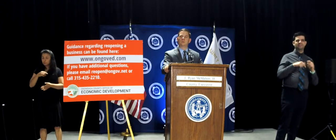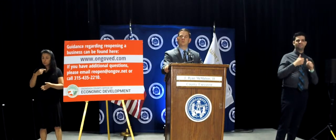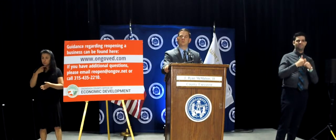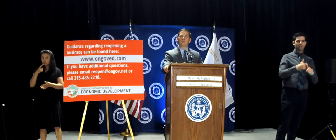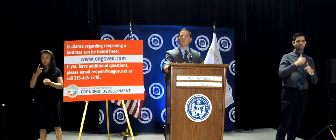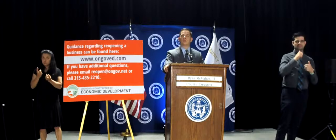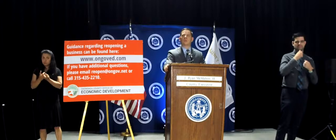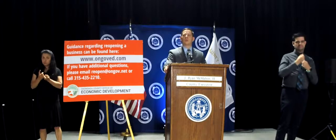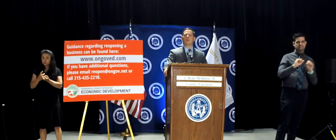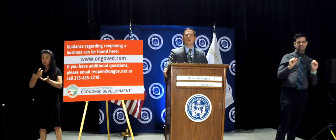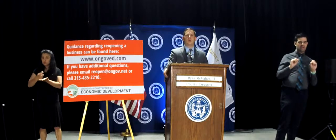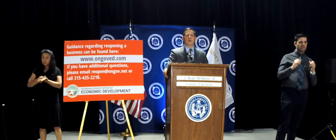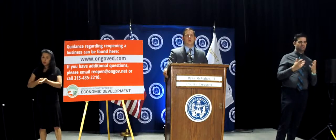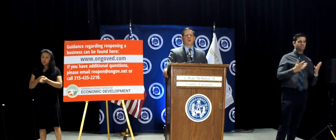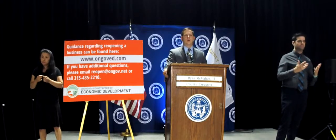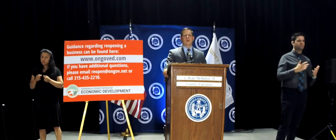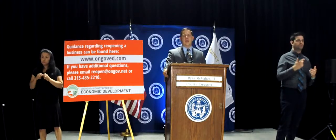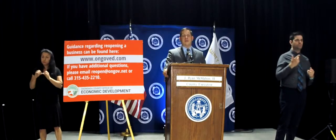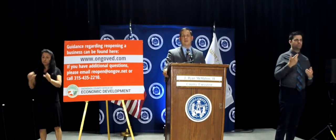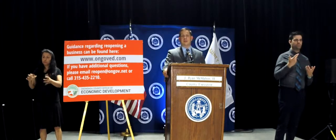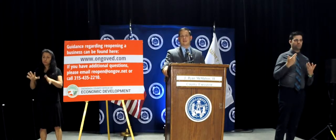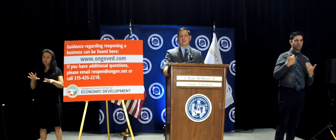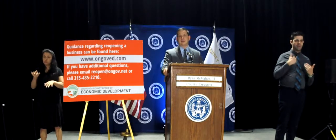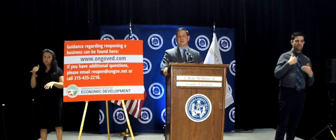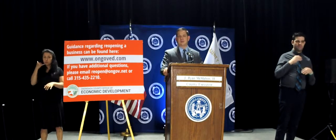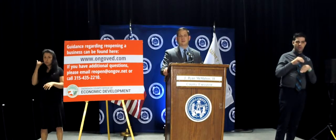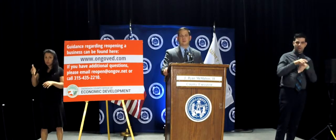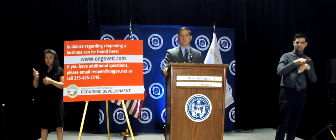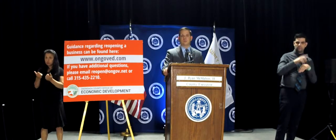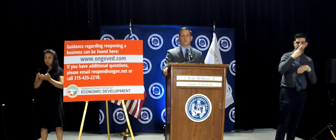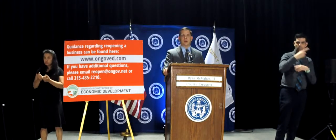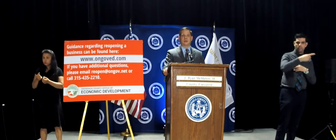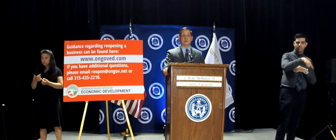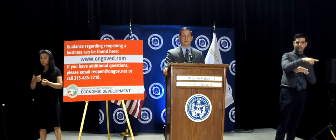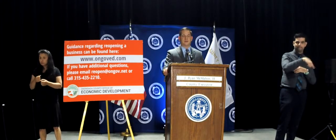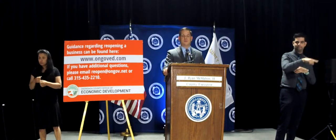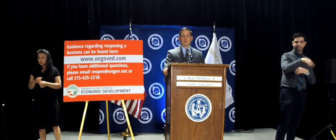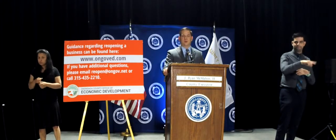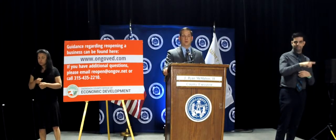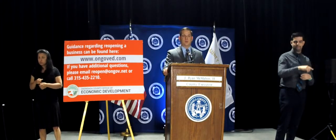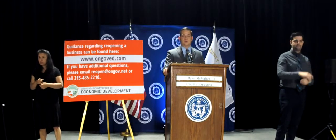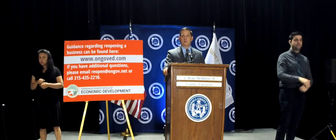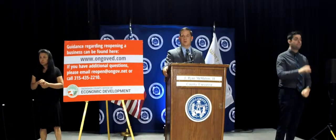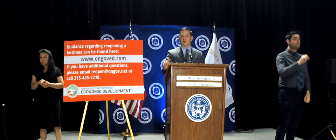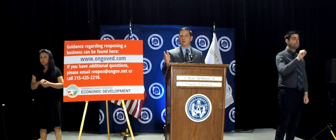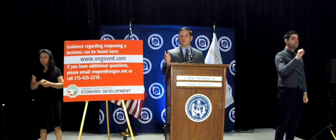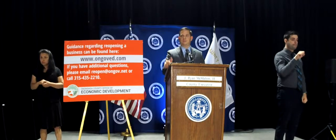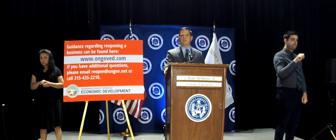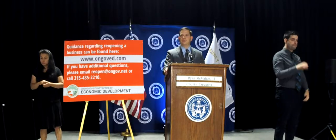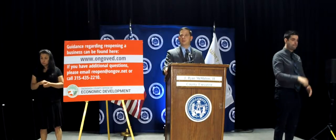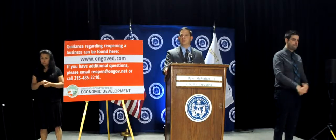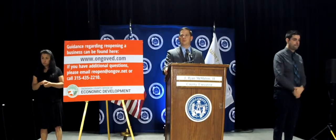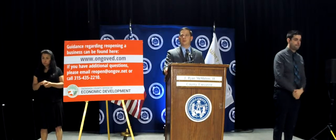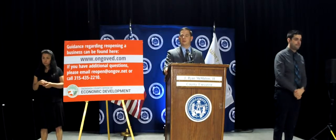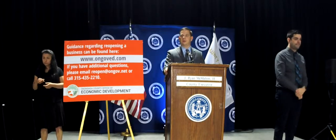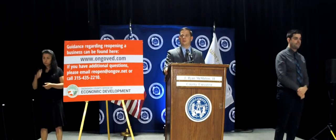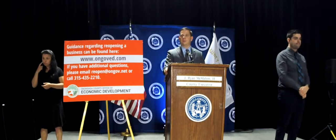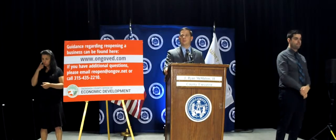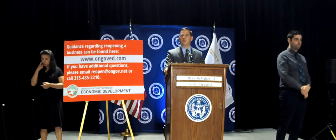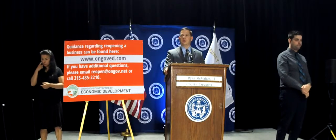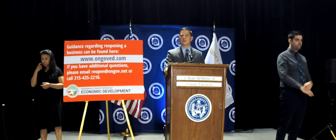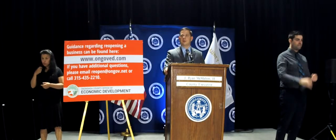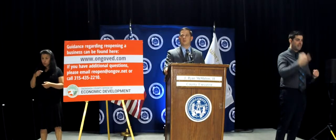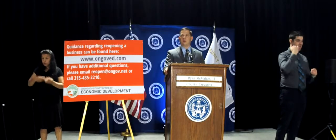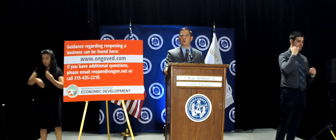that, and what kind of guidance have you tried to give them? Yeah, I think that if you're a business owner and you don't feel like you